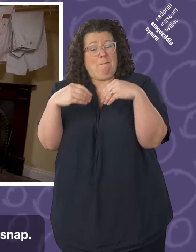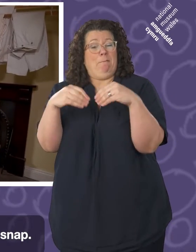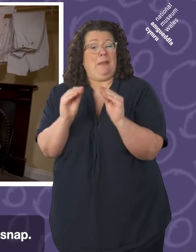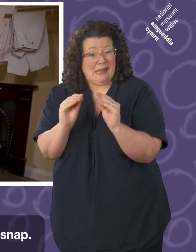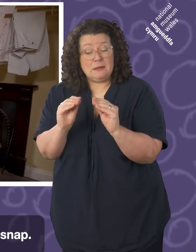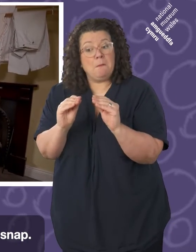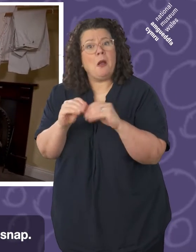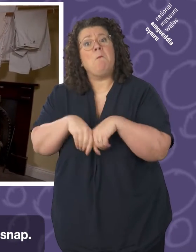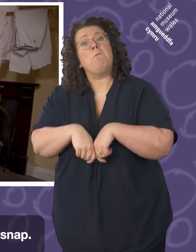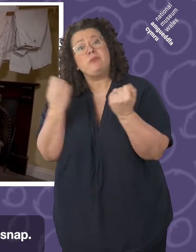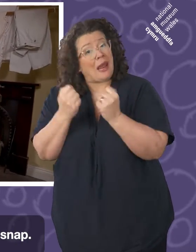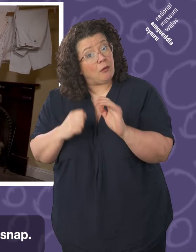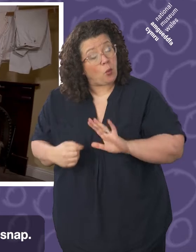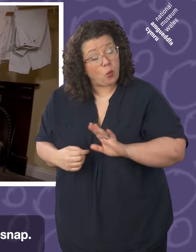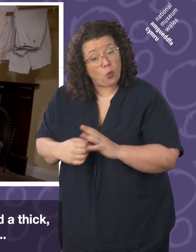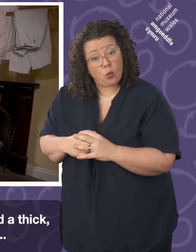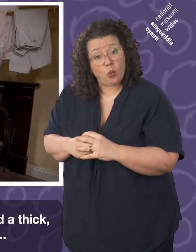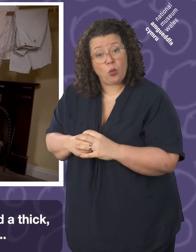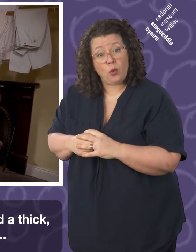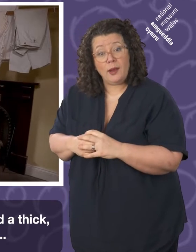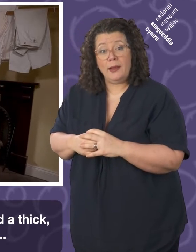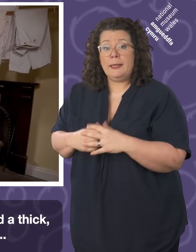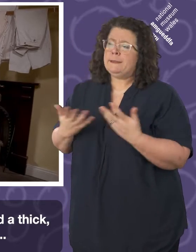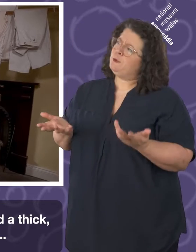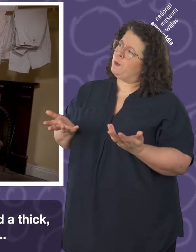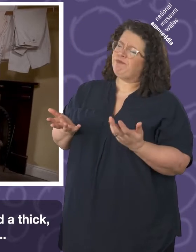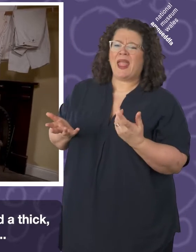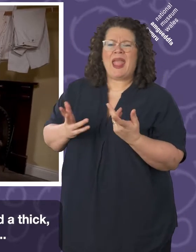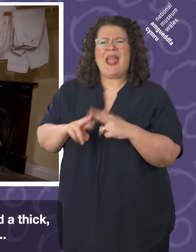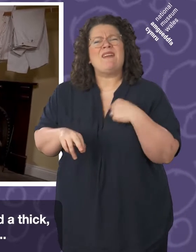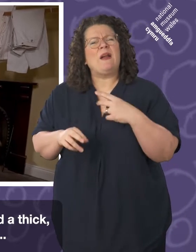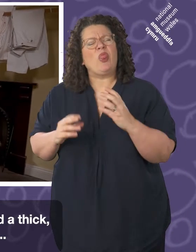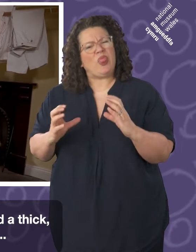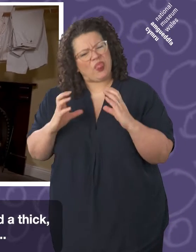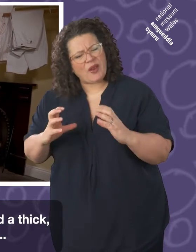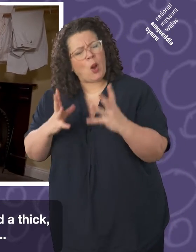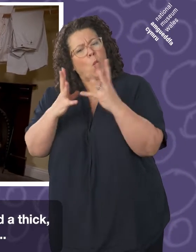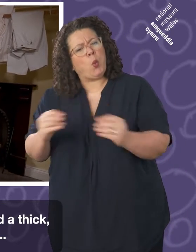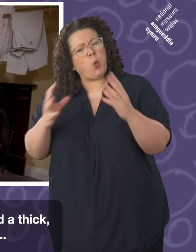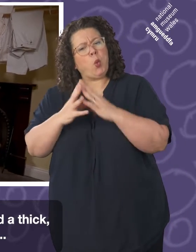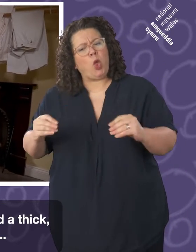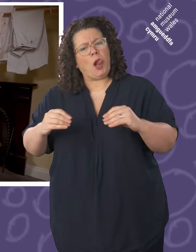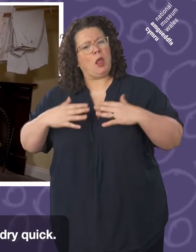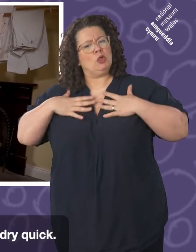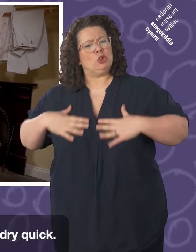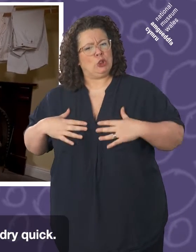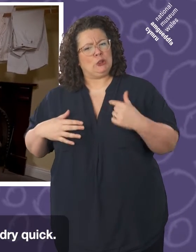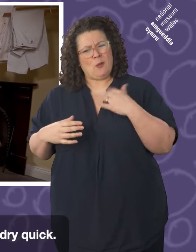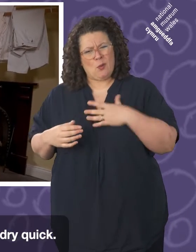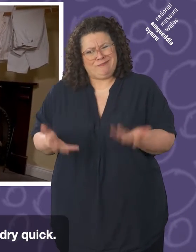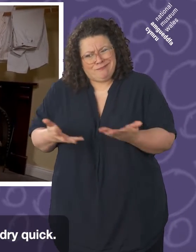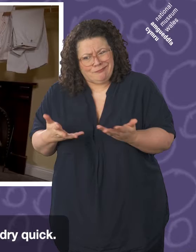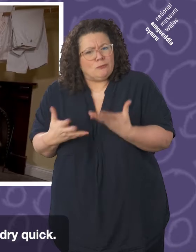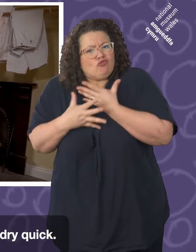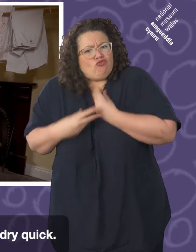doesn't snap. And say now, I had a thick wool shirt, and I